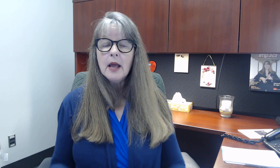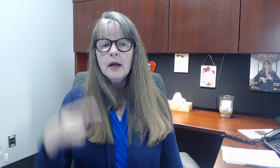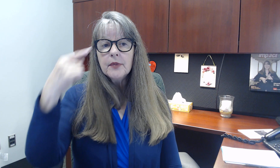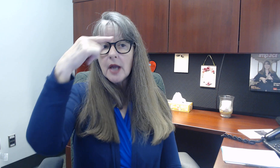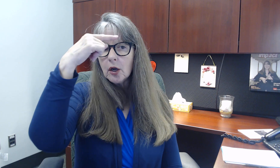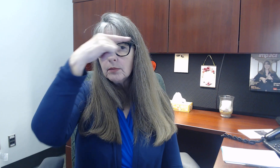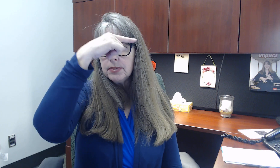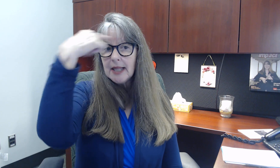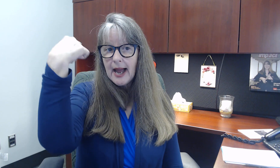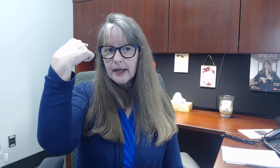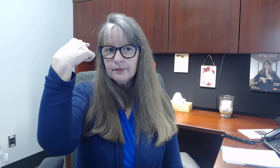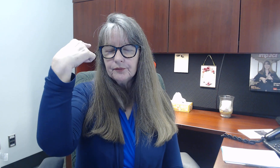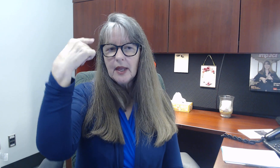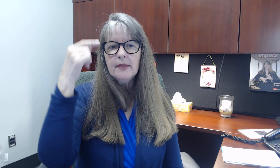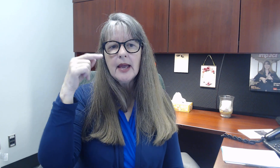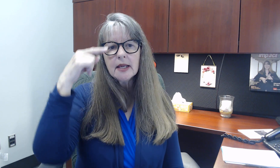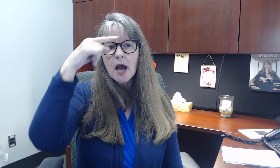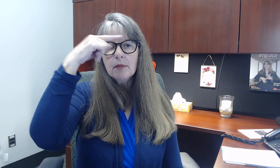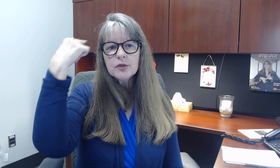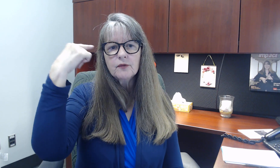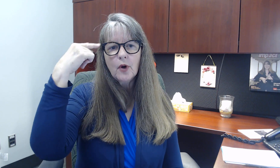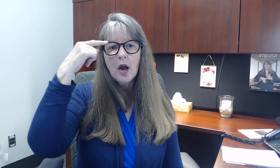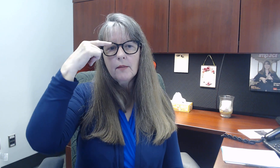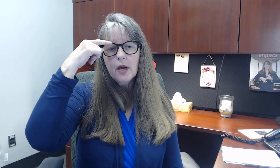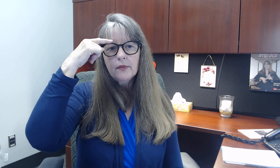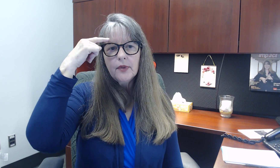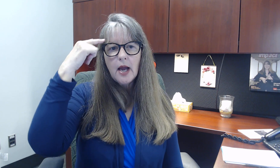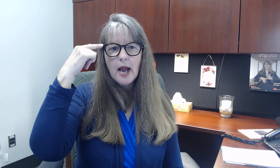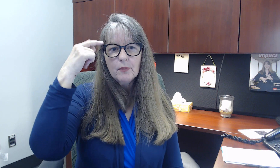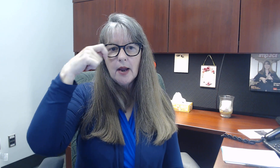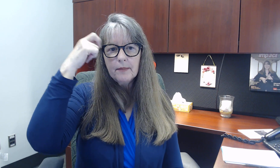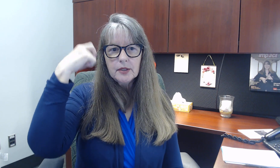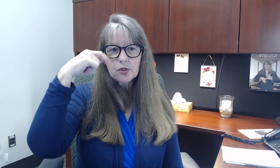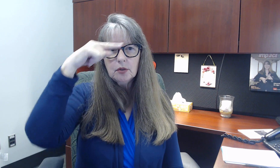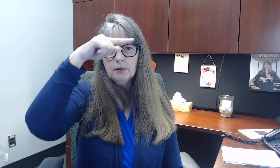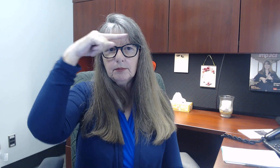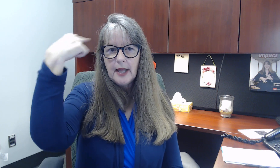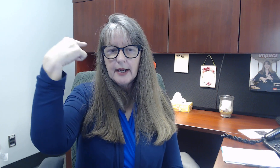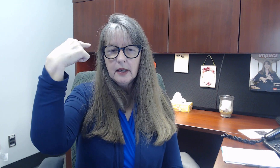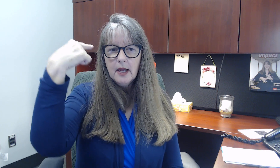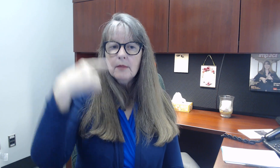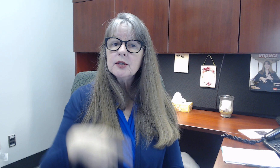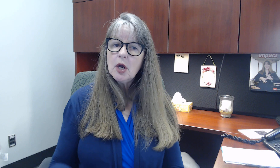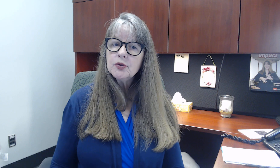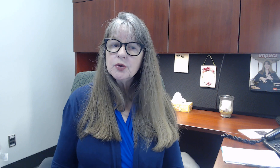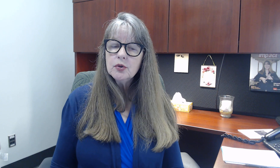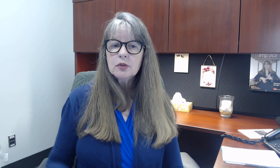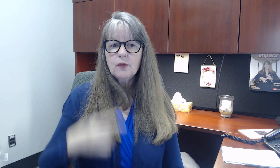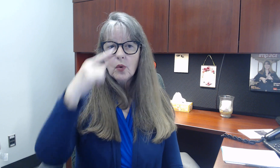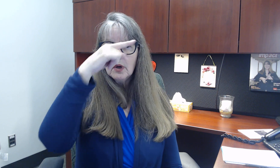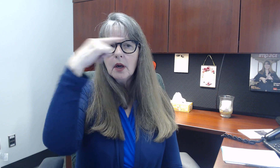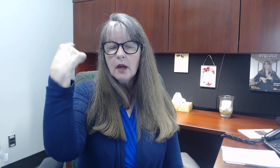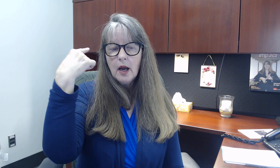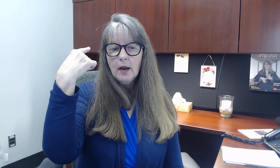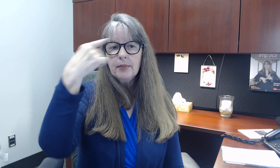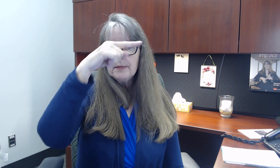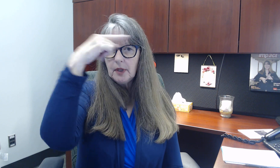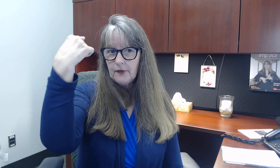The color black. And that comes from the eyebrow pencil, black. But it's also used for people of